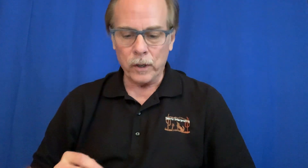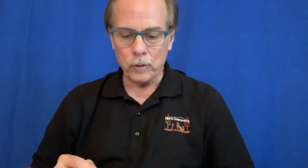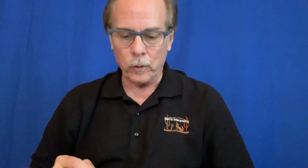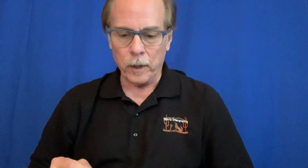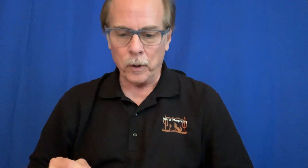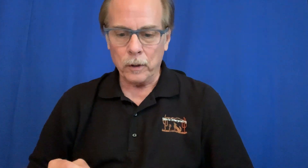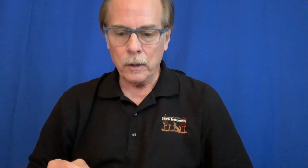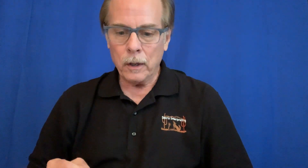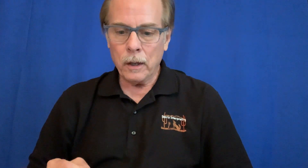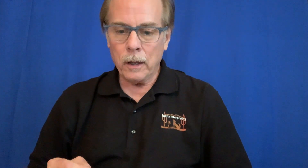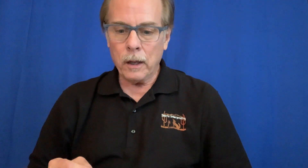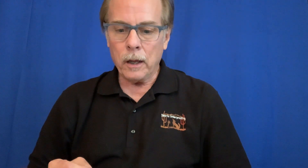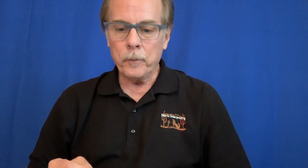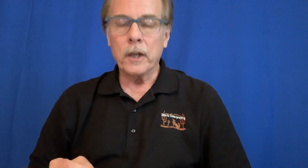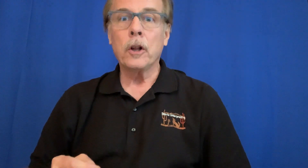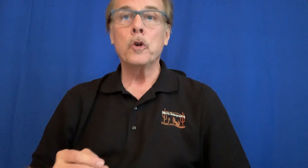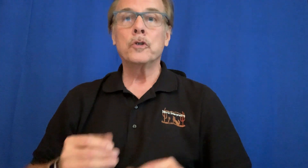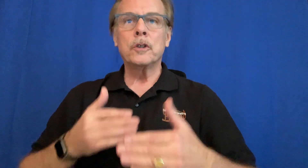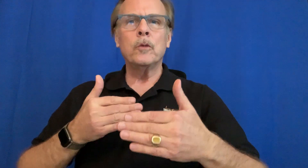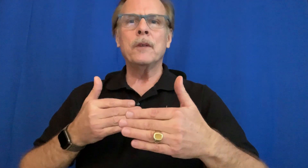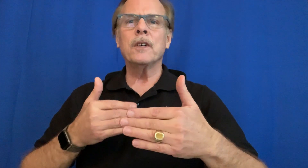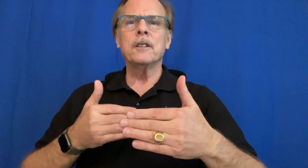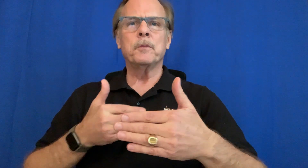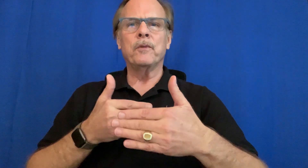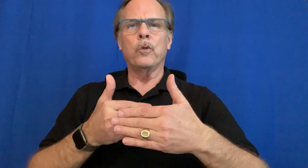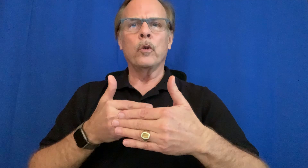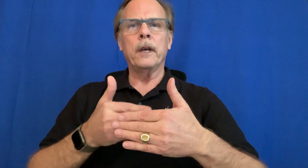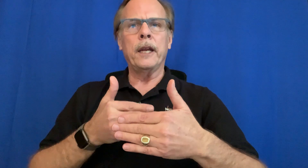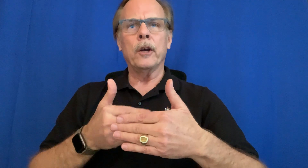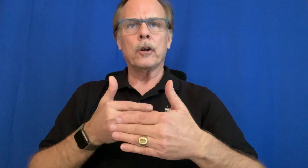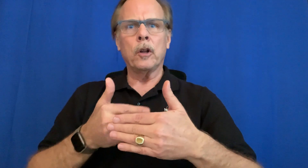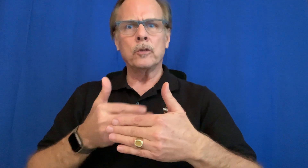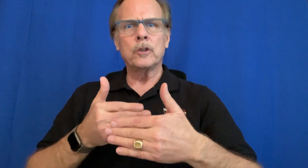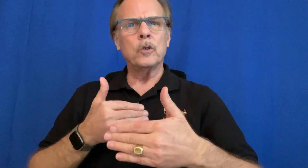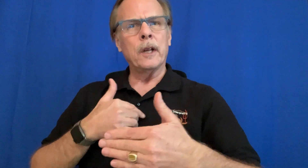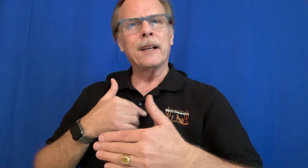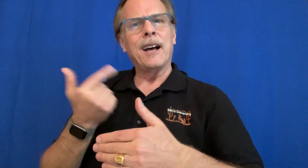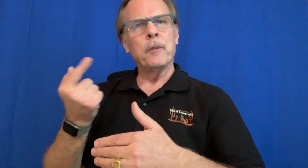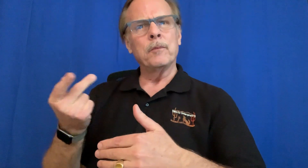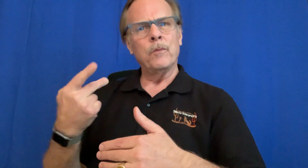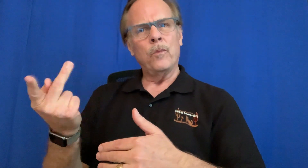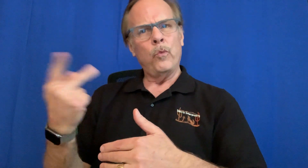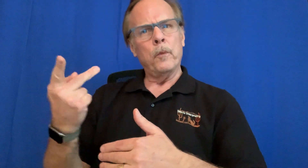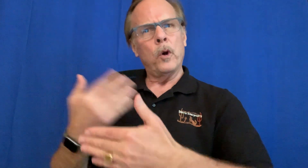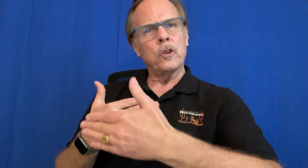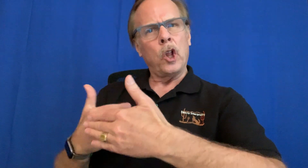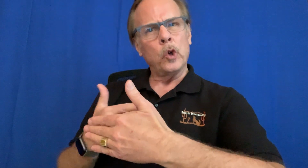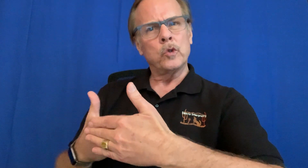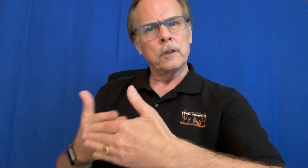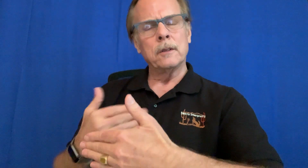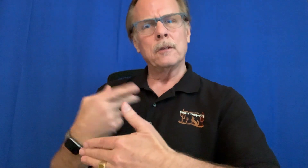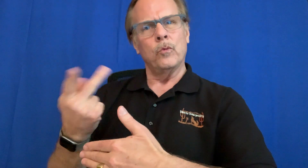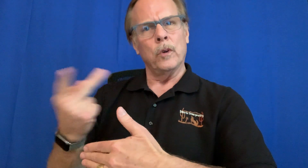facial grammar. Be close to, we've done this before, near, close to, like we're both close, we're